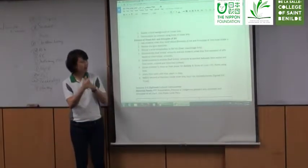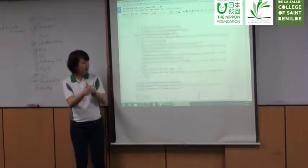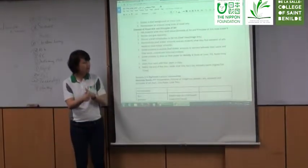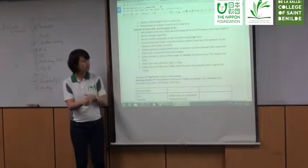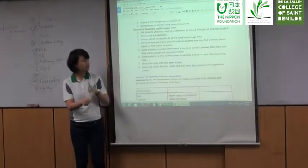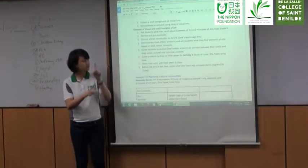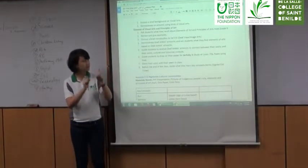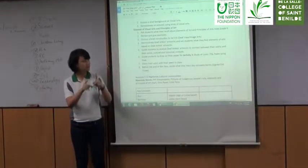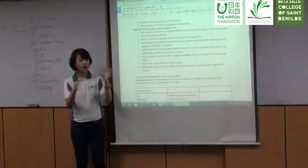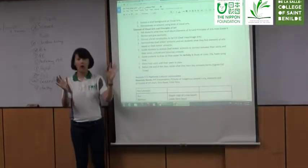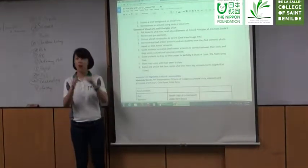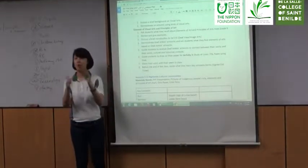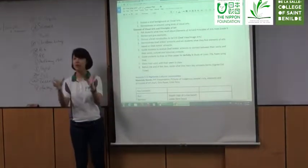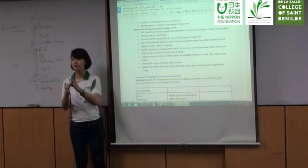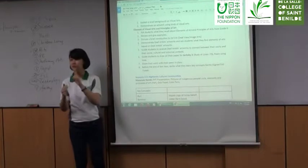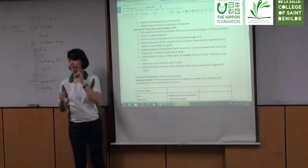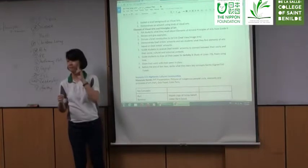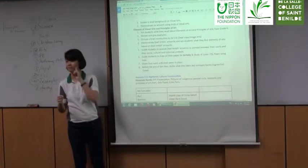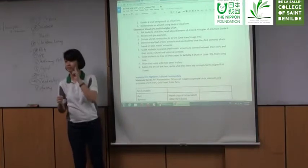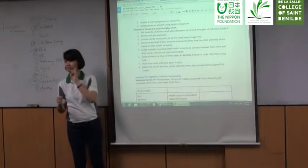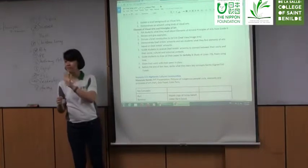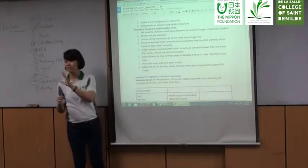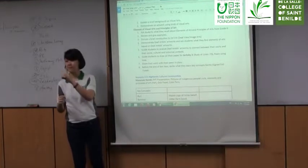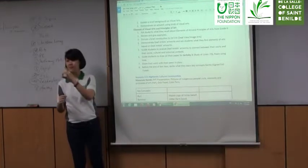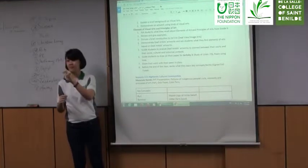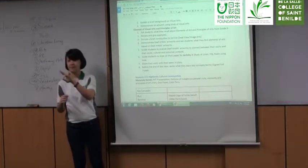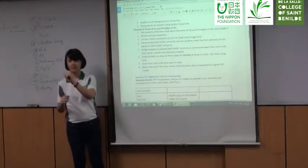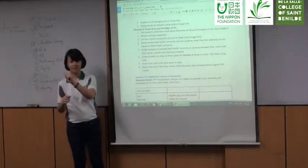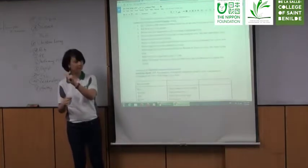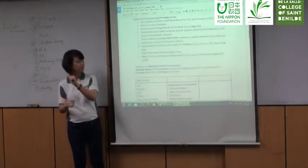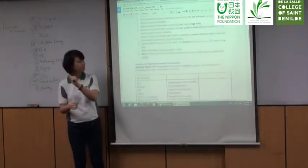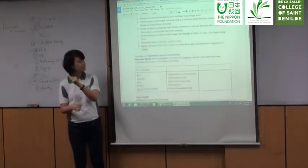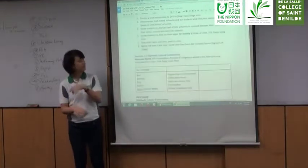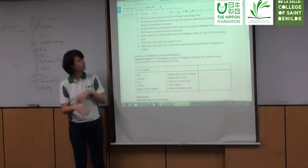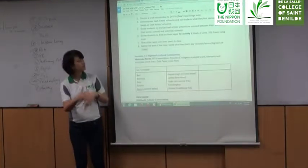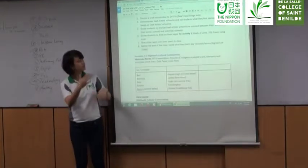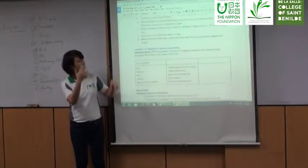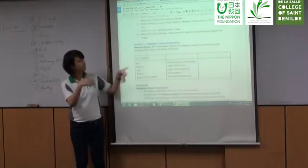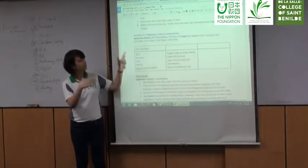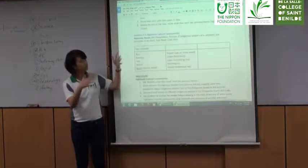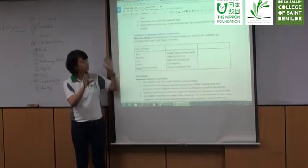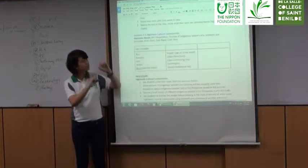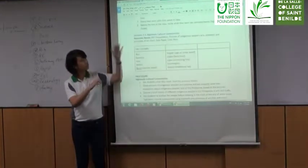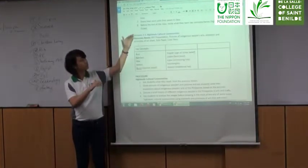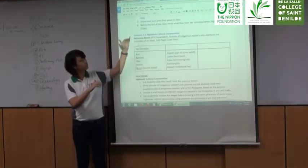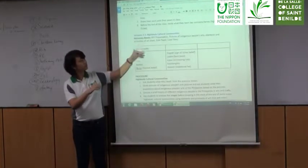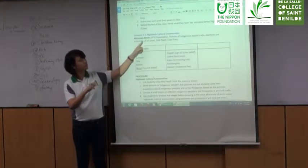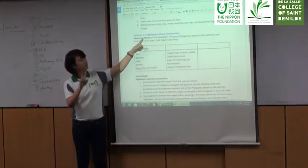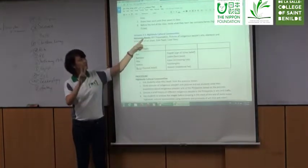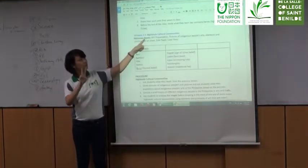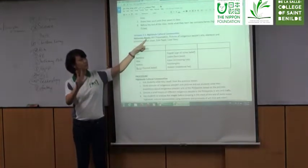Question and answer, discussions, and then how this relates to that word.